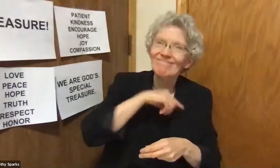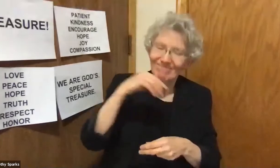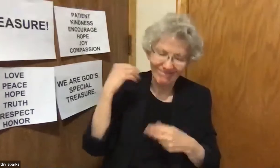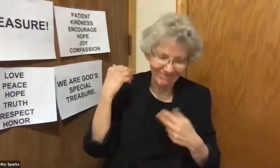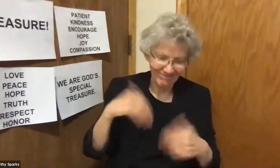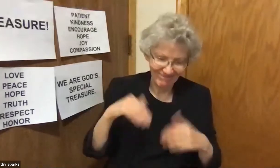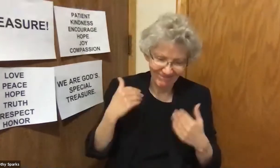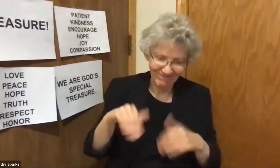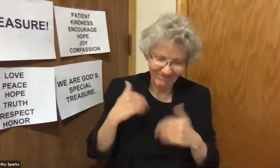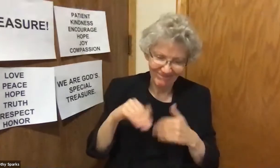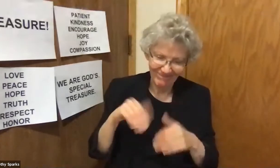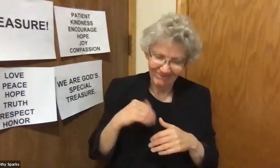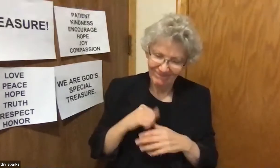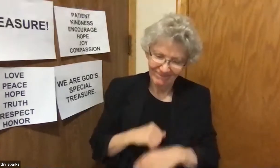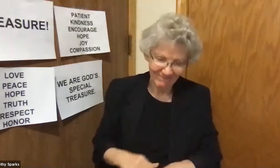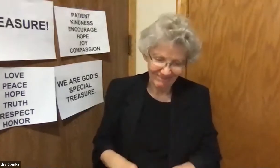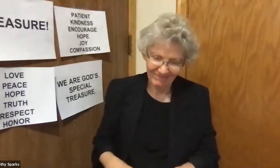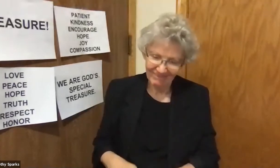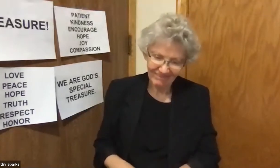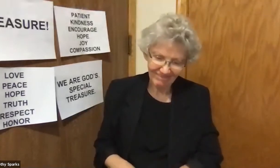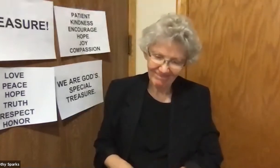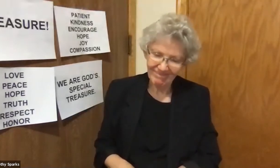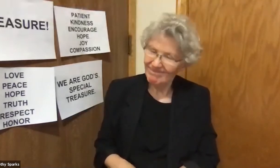we are grateful that you care for us.